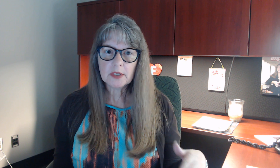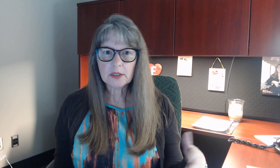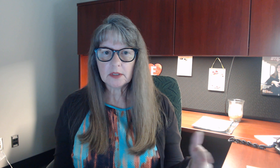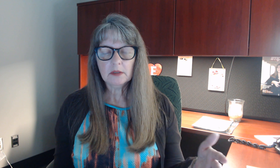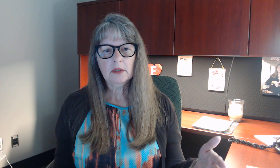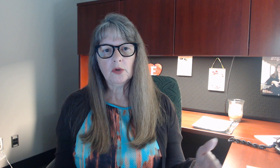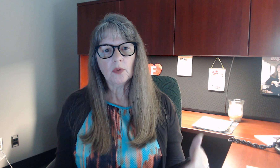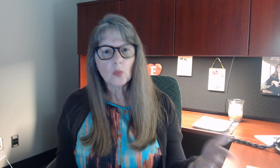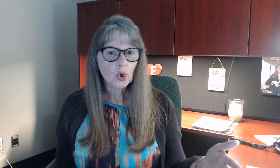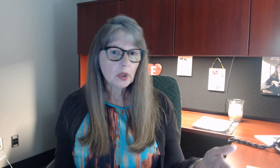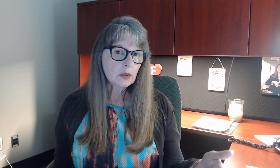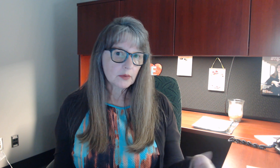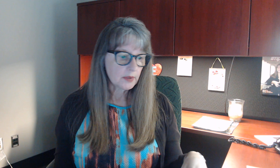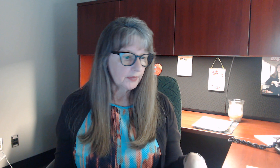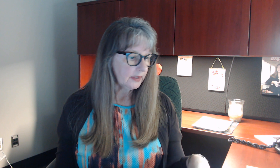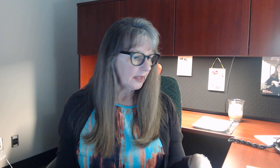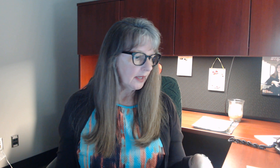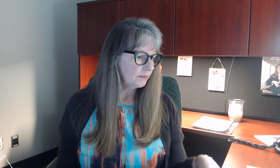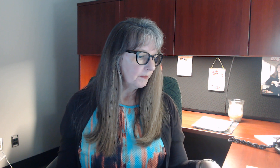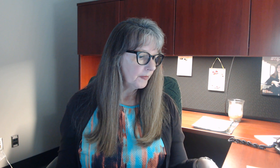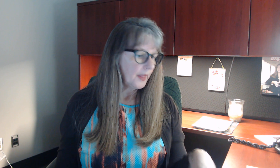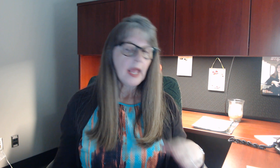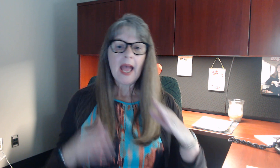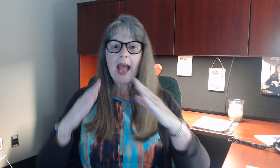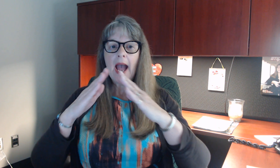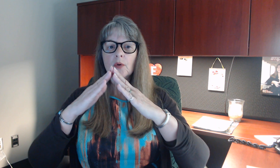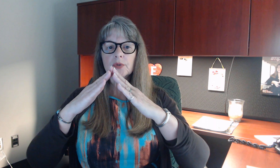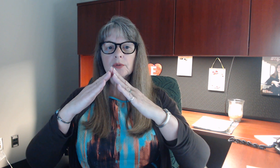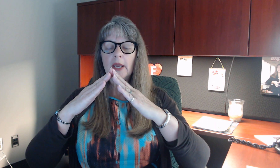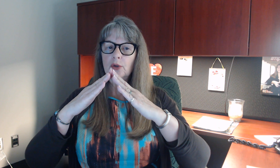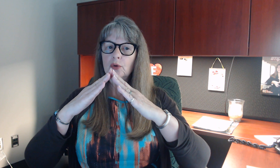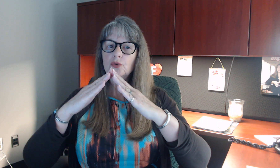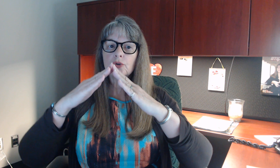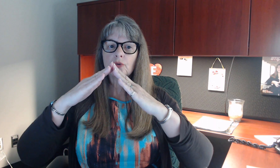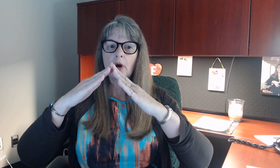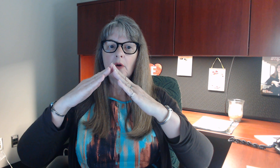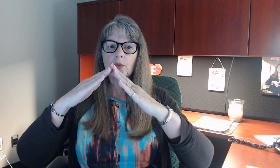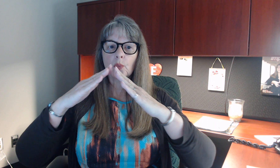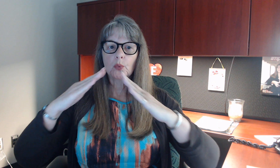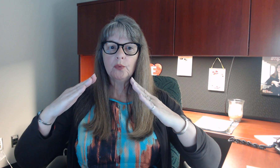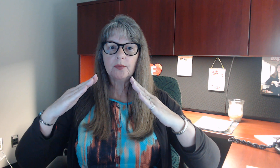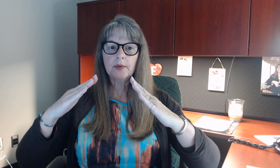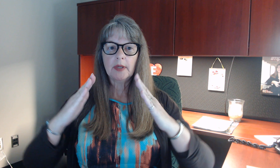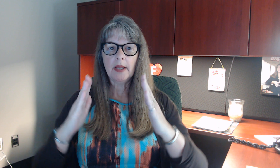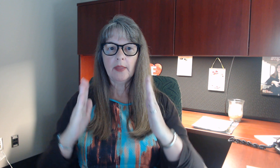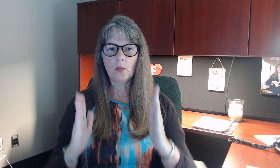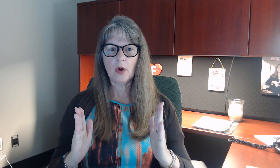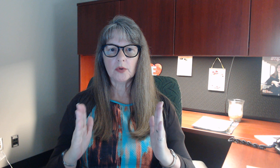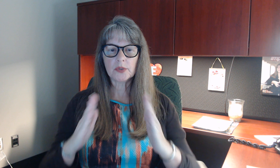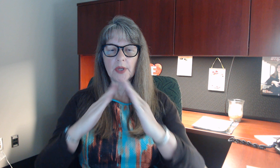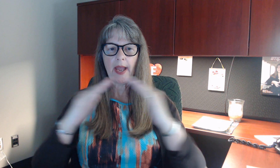achievement, you know, at work or something like that. A house, and you just draw the roof and the walls.